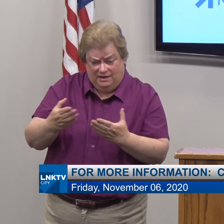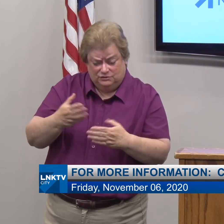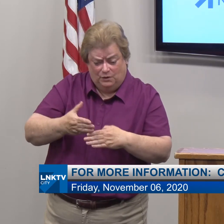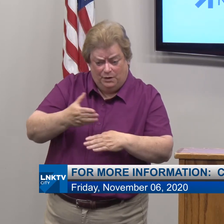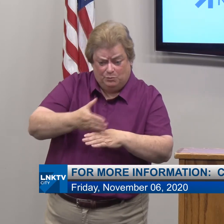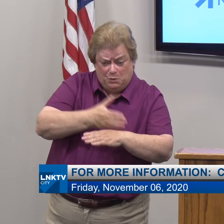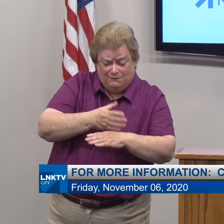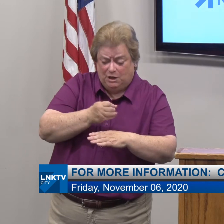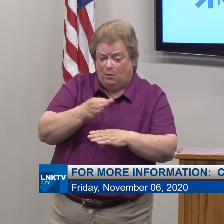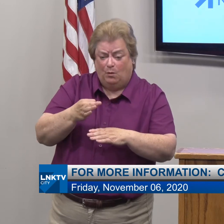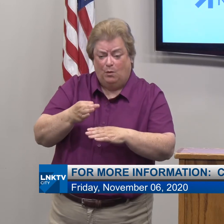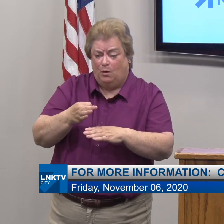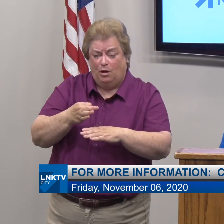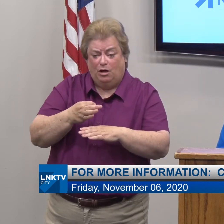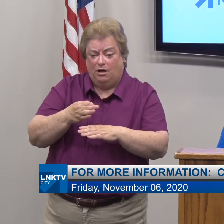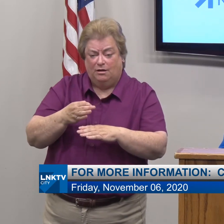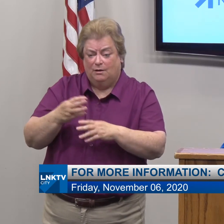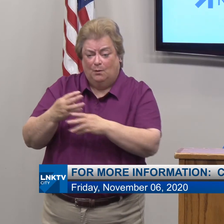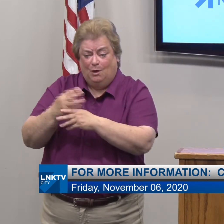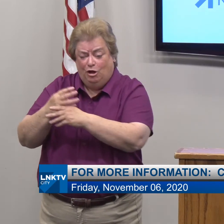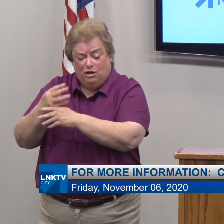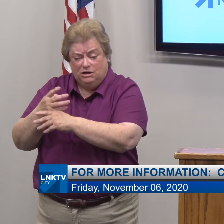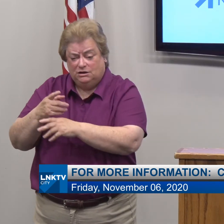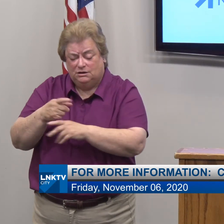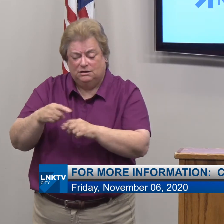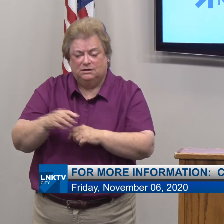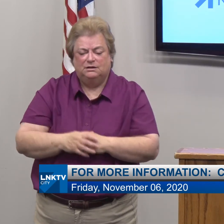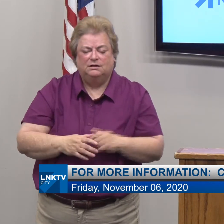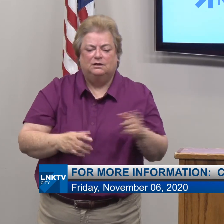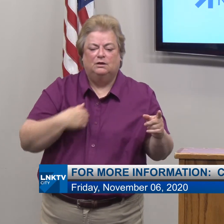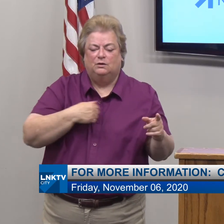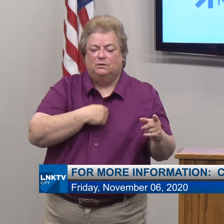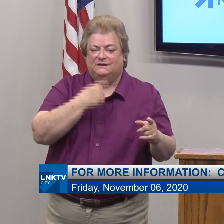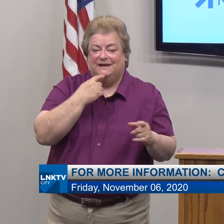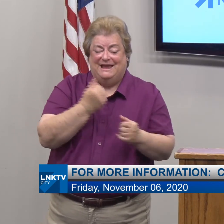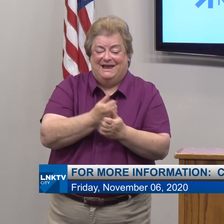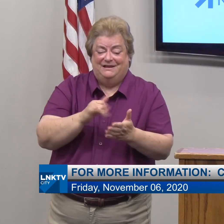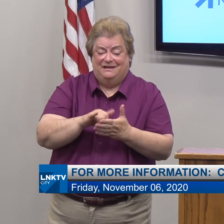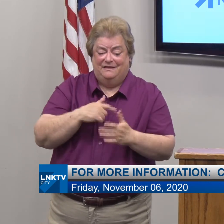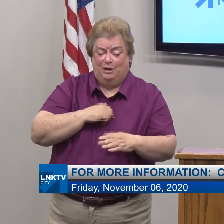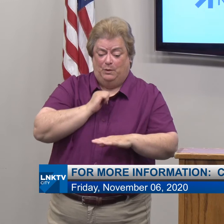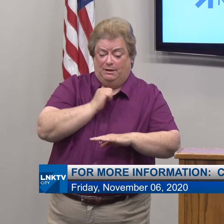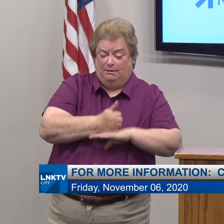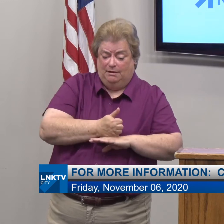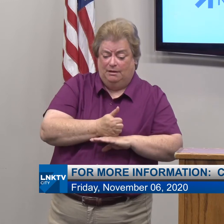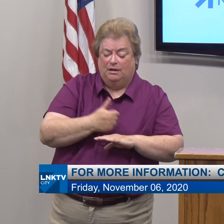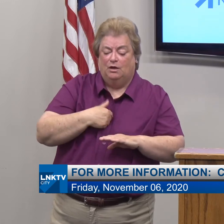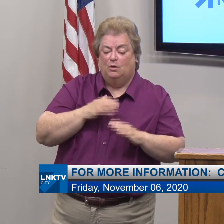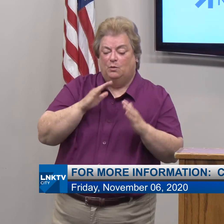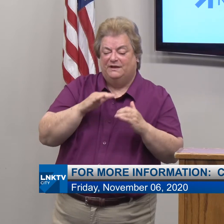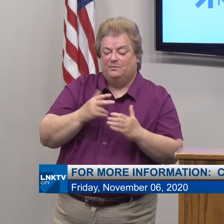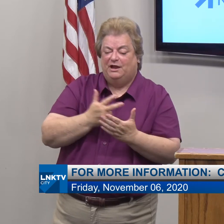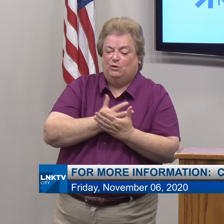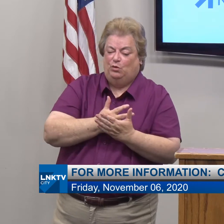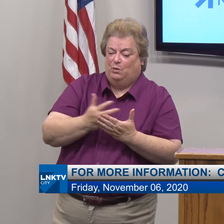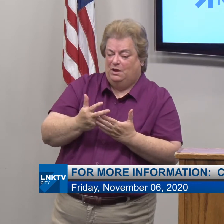wrong direction? Brent, we would say, anything that we put in place, we would expect about 3 weeks